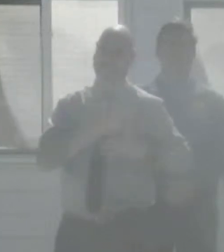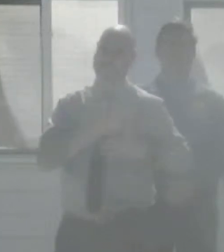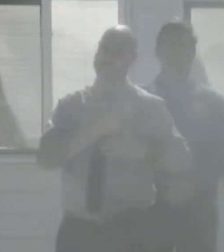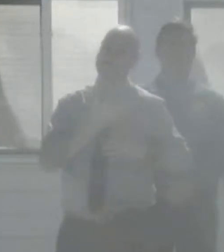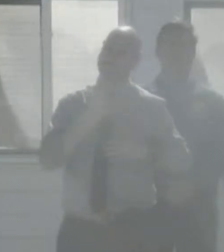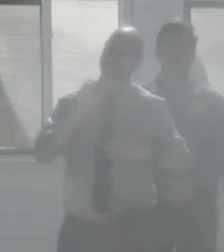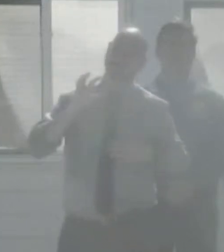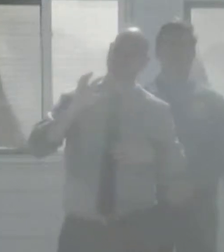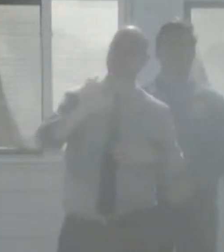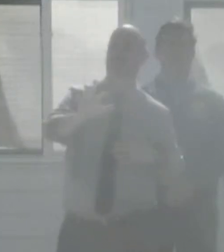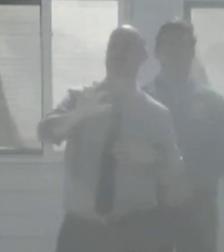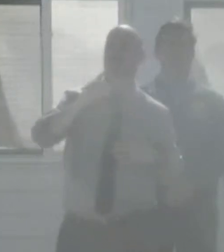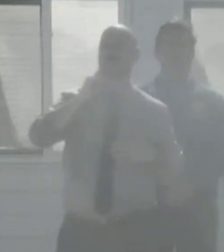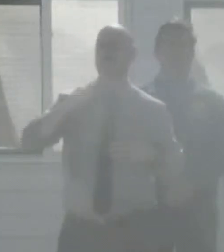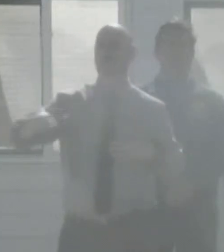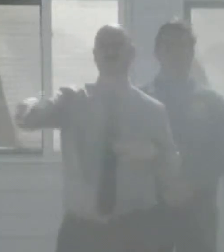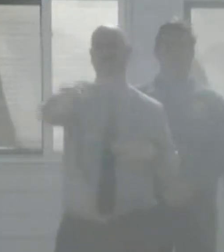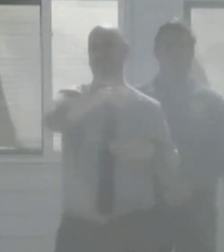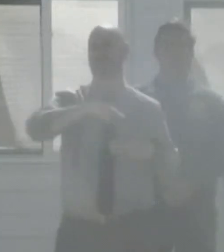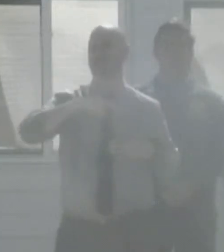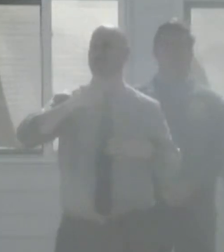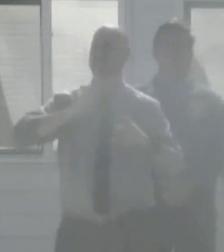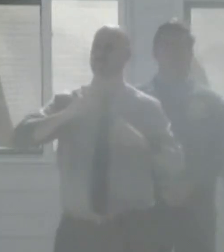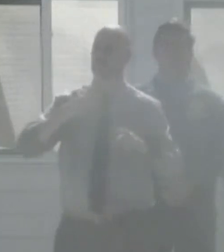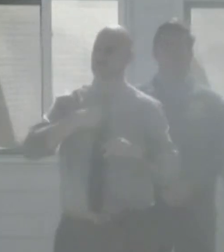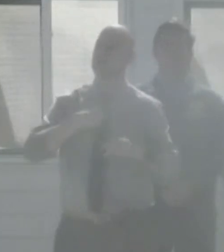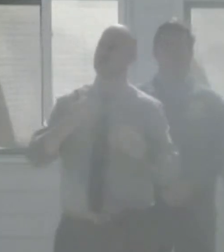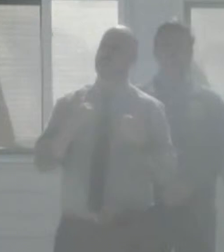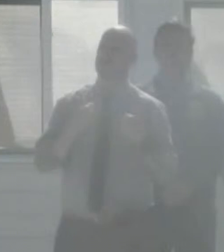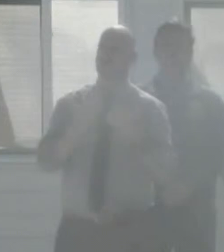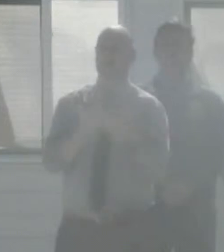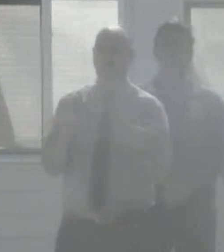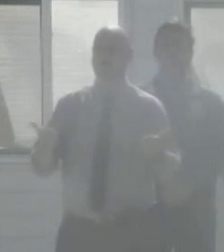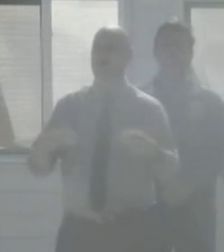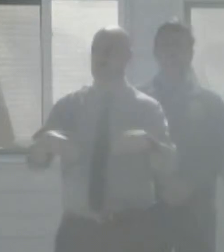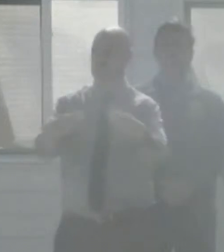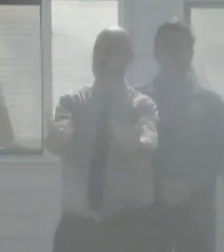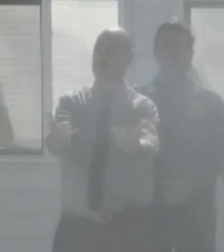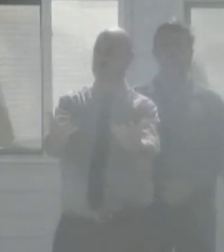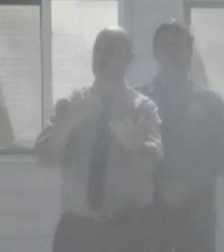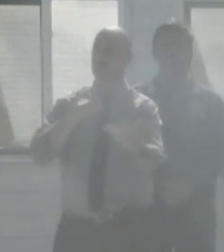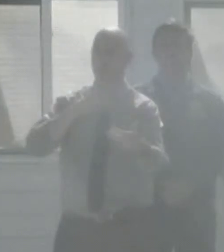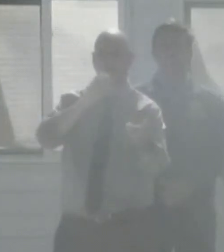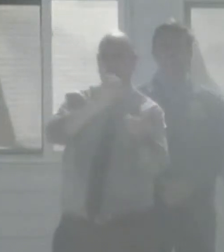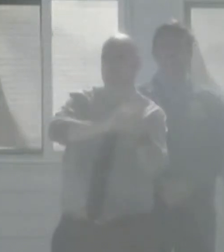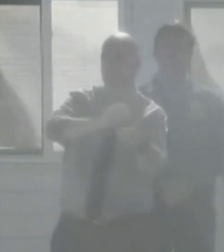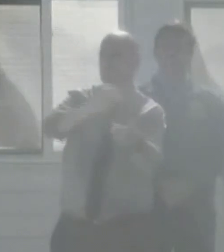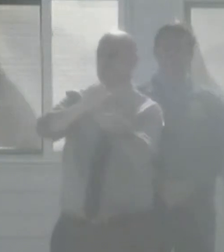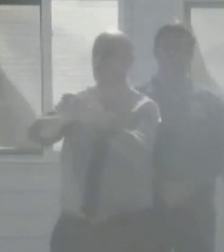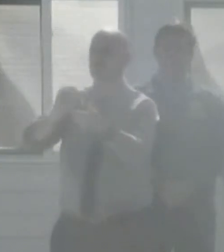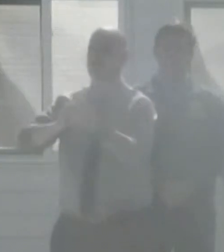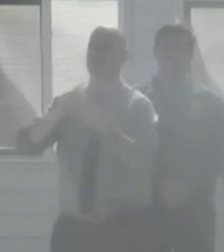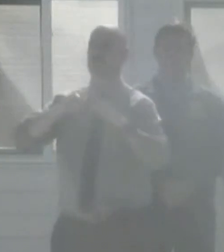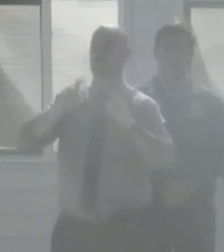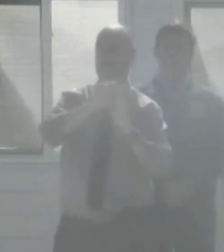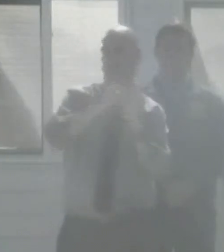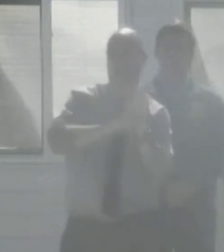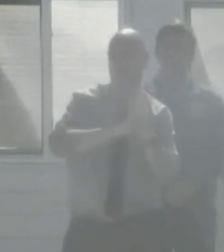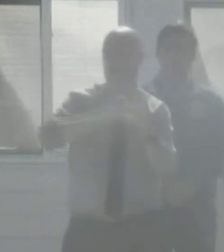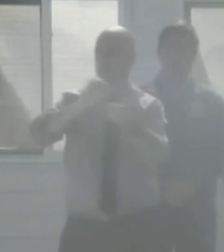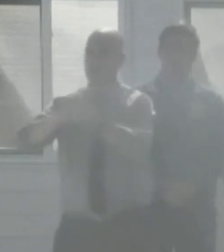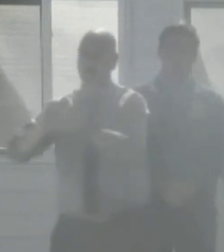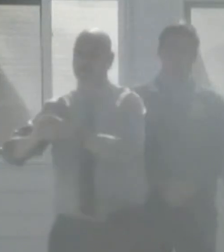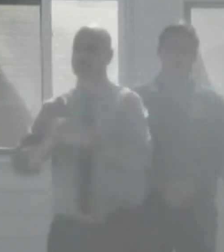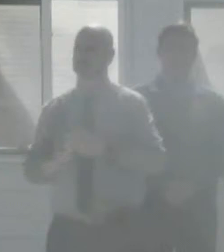We have resources here. We are integrated really well with the state partners, Director Guthrie and his team. I will continue to provide